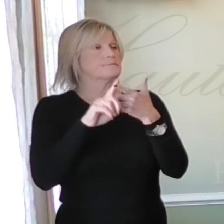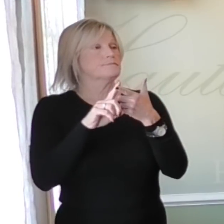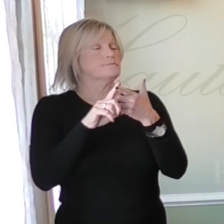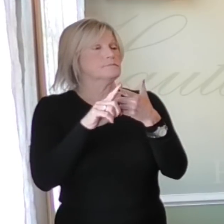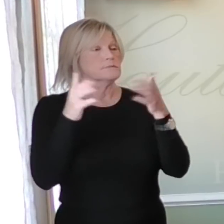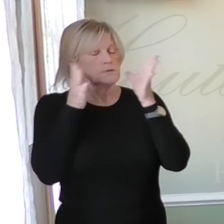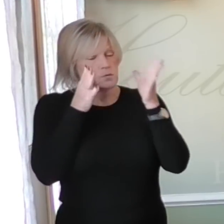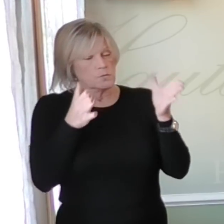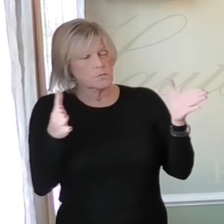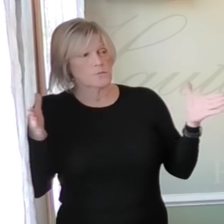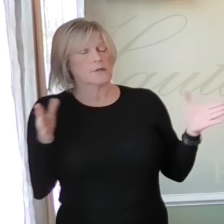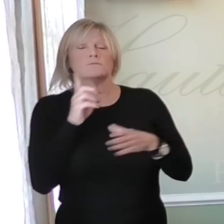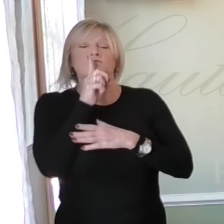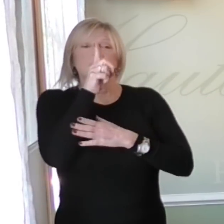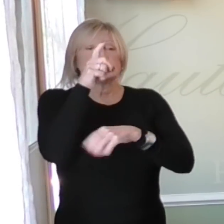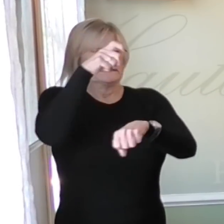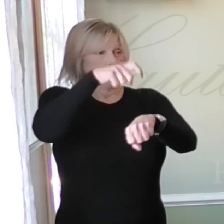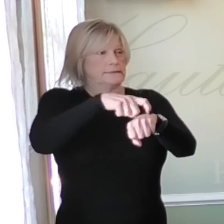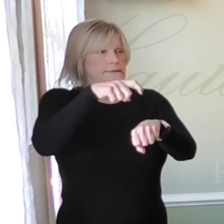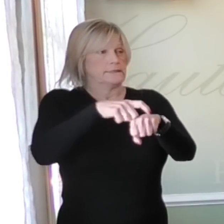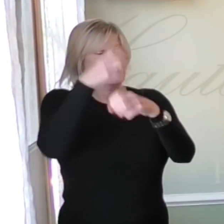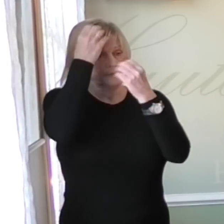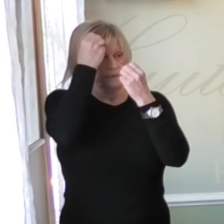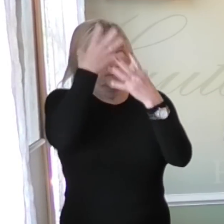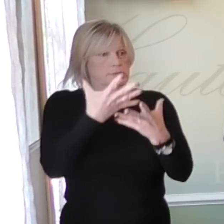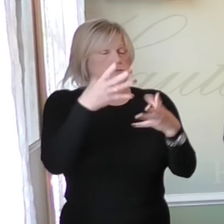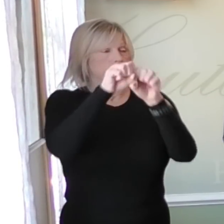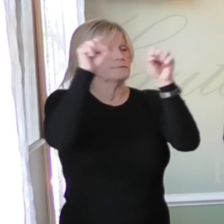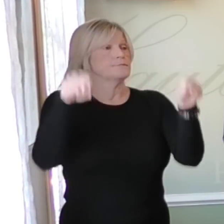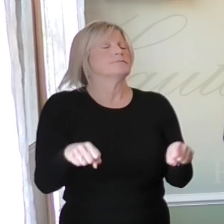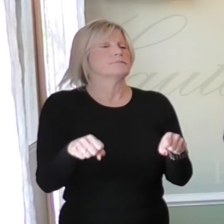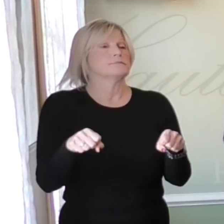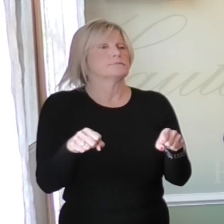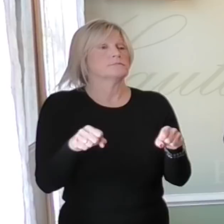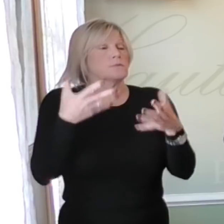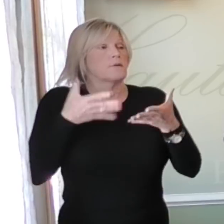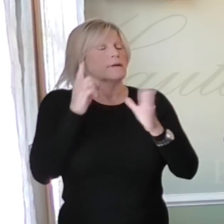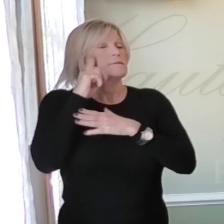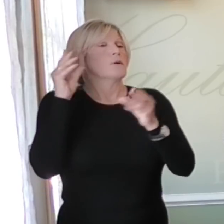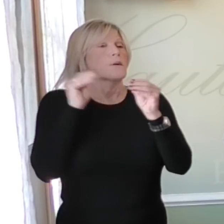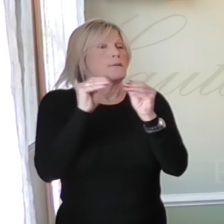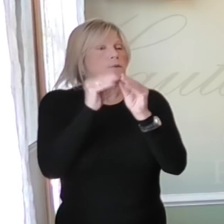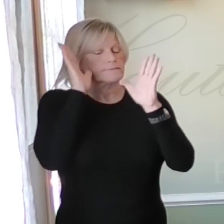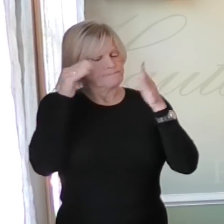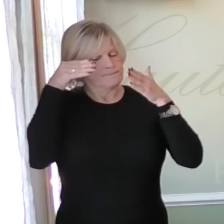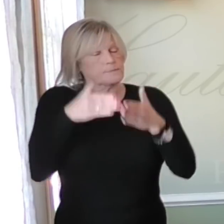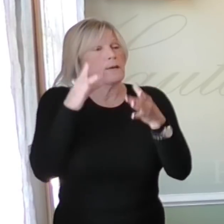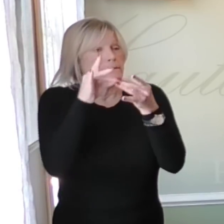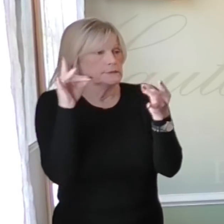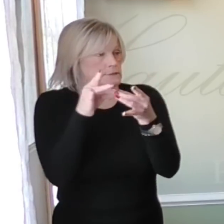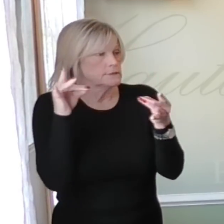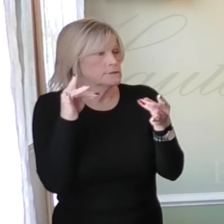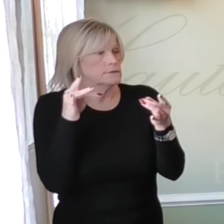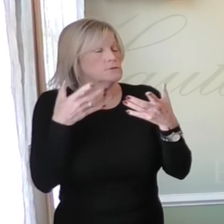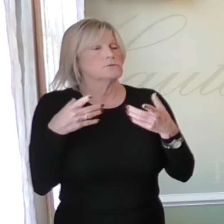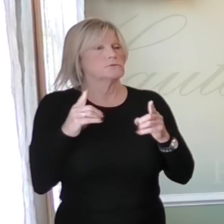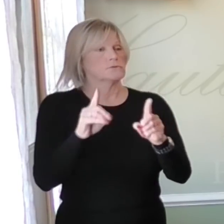a broadening of real-time information systems to allow for more targeted messaging during